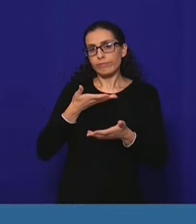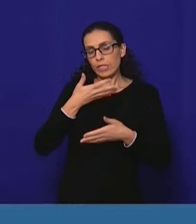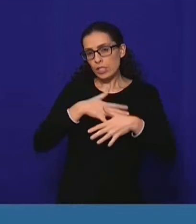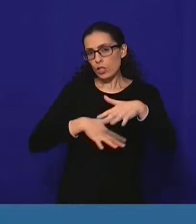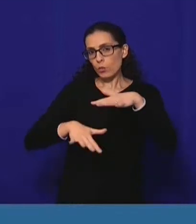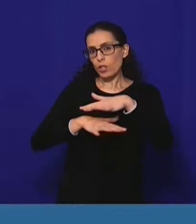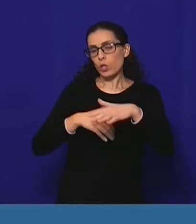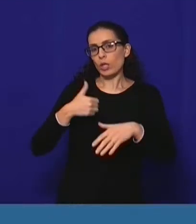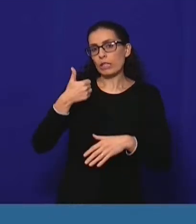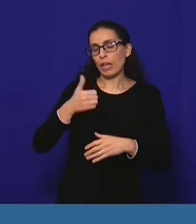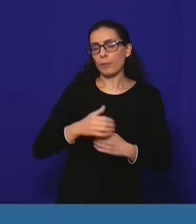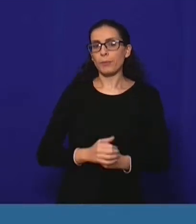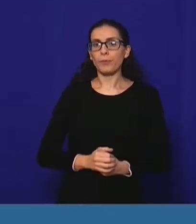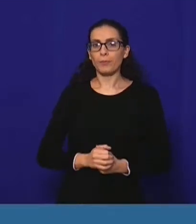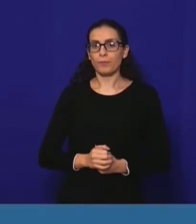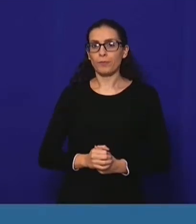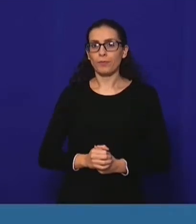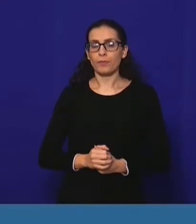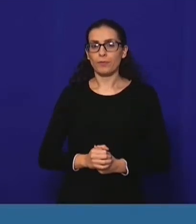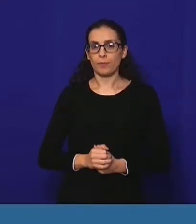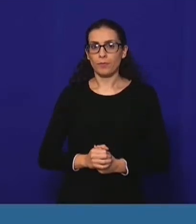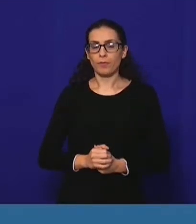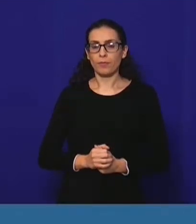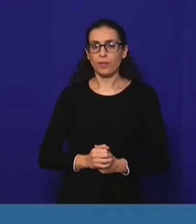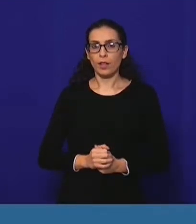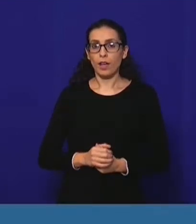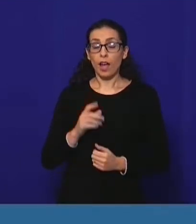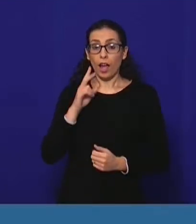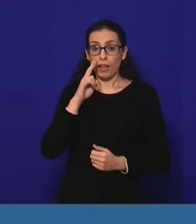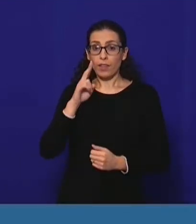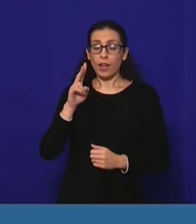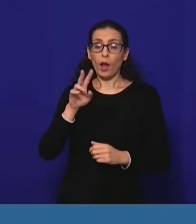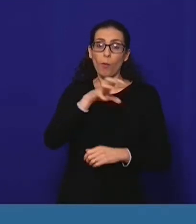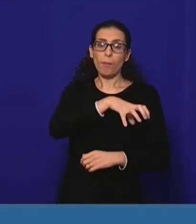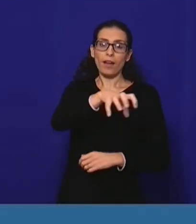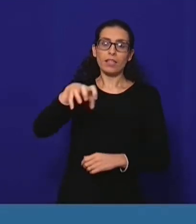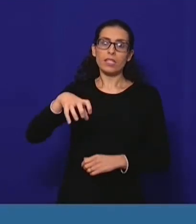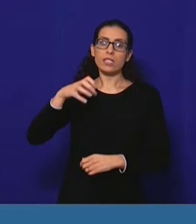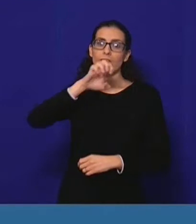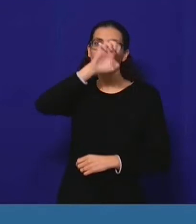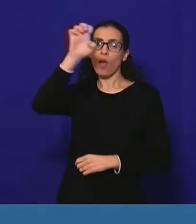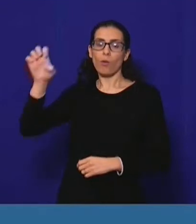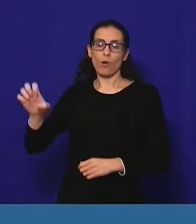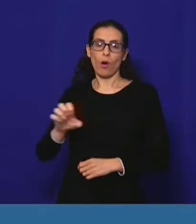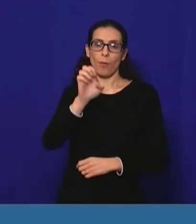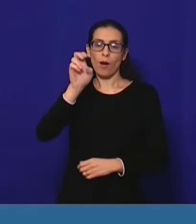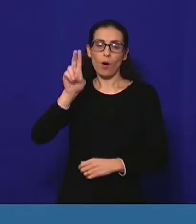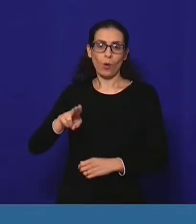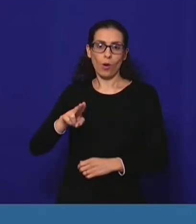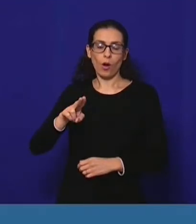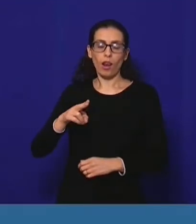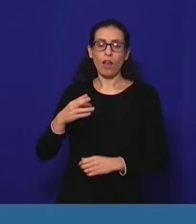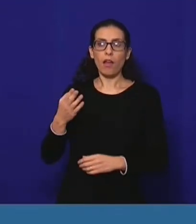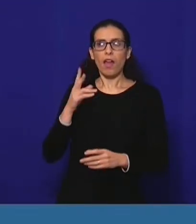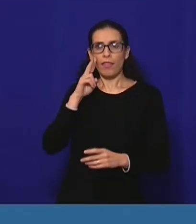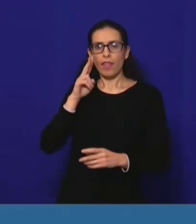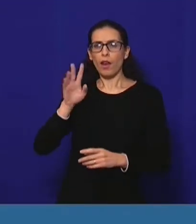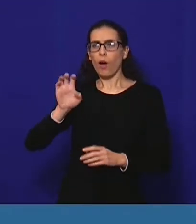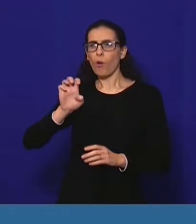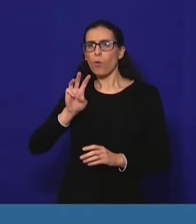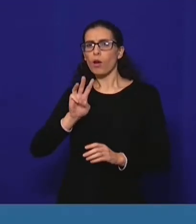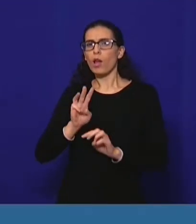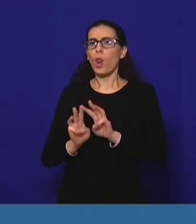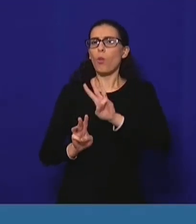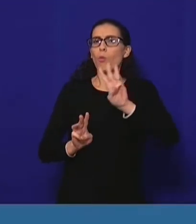Din hija sitwazzjoni wkoll li tħares anke lejn pajjiżi Ewropej fejn inti tħares lejn pajjiżi tal-Western area